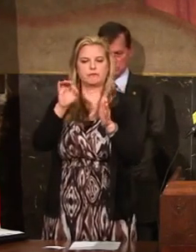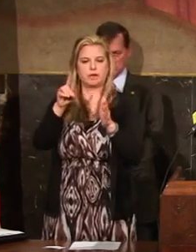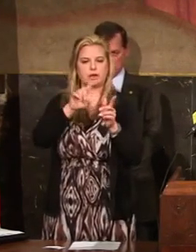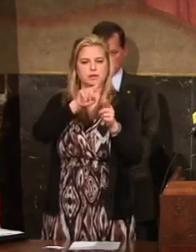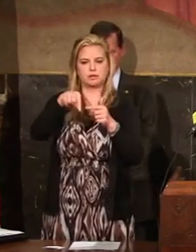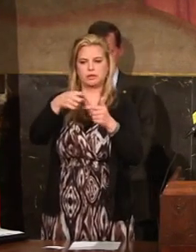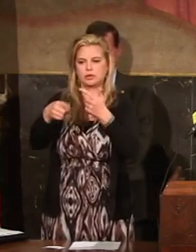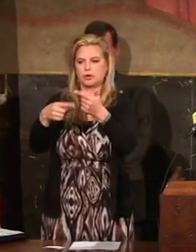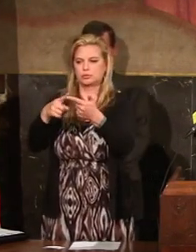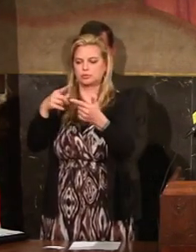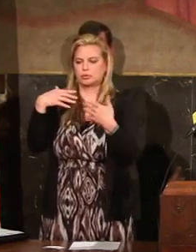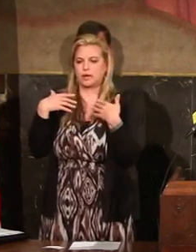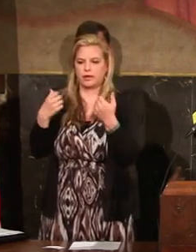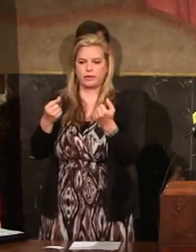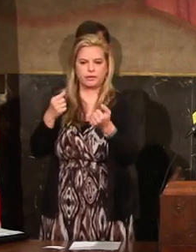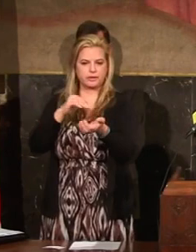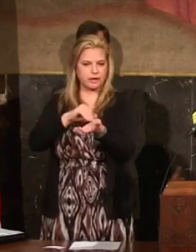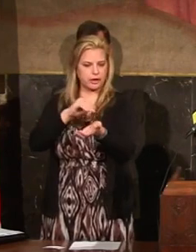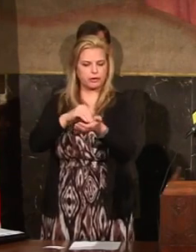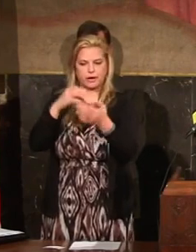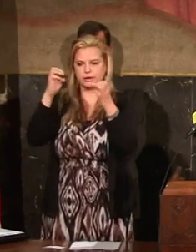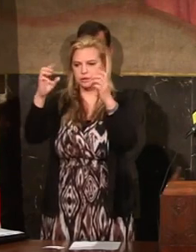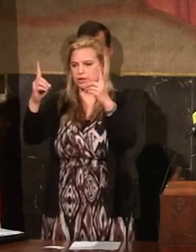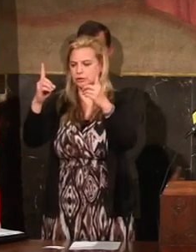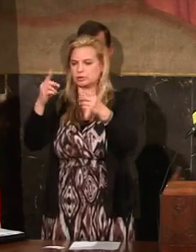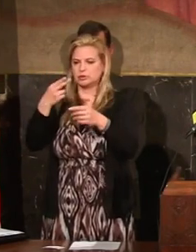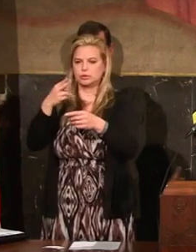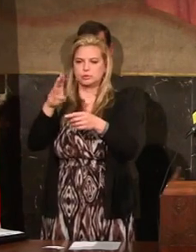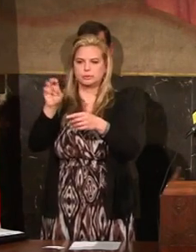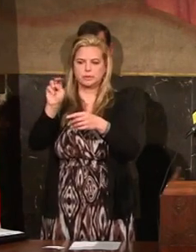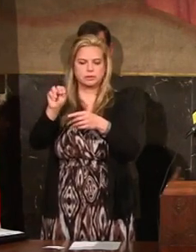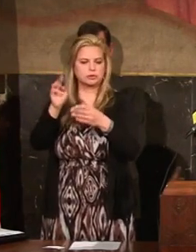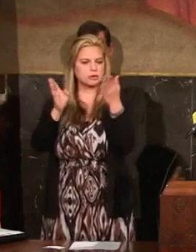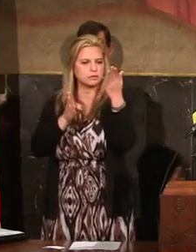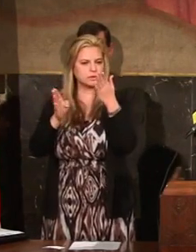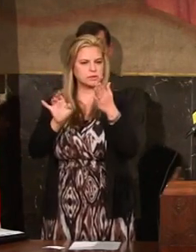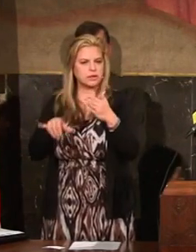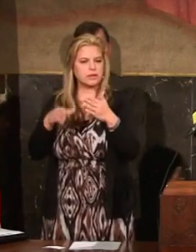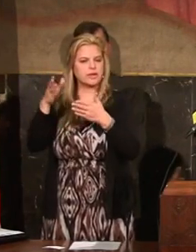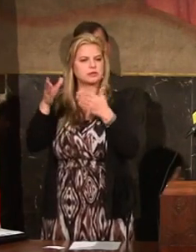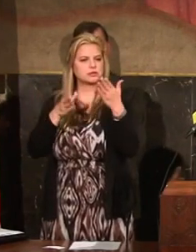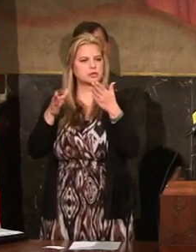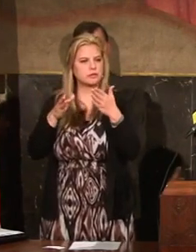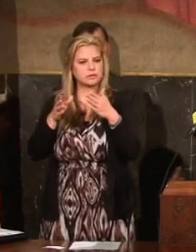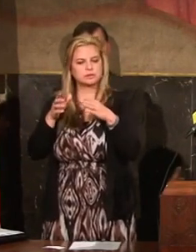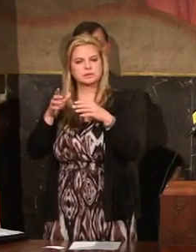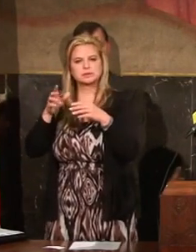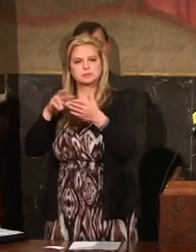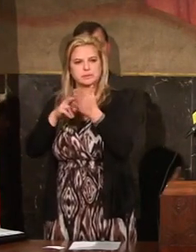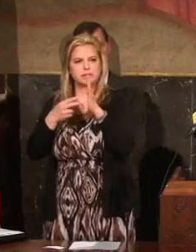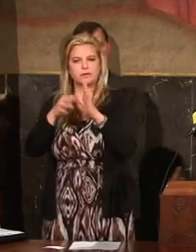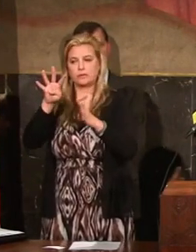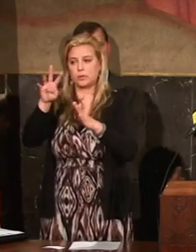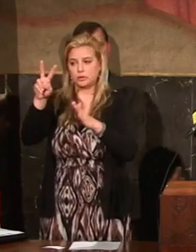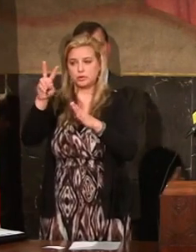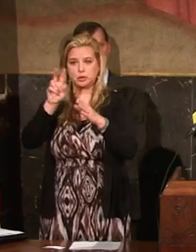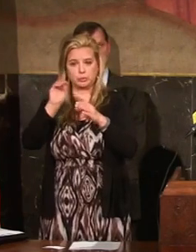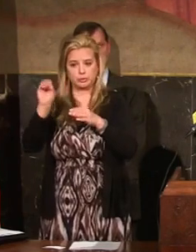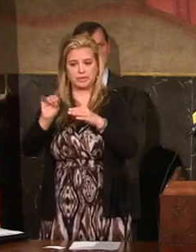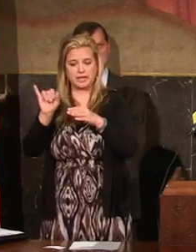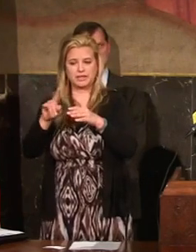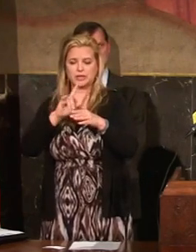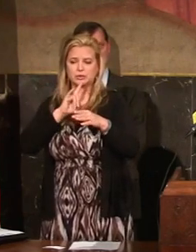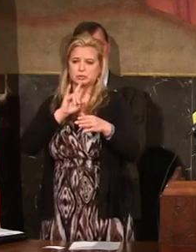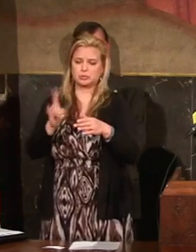health care, education, and human services. These are services that 42% of Louisiana families that are extremely